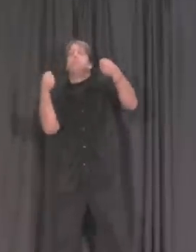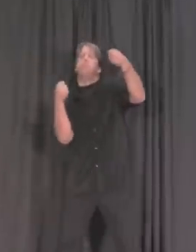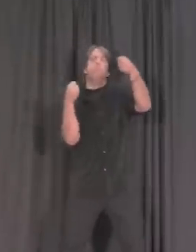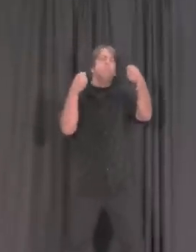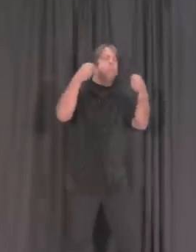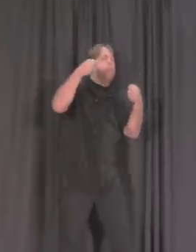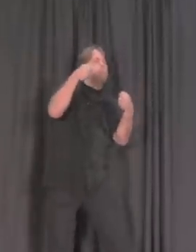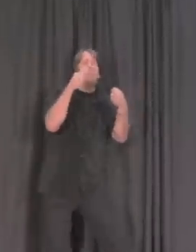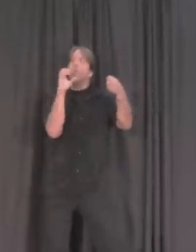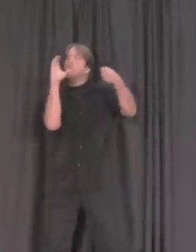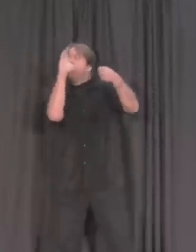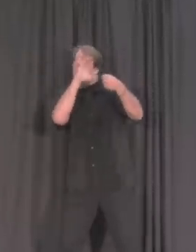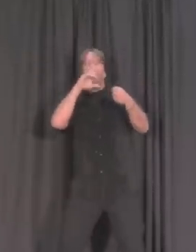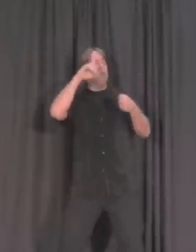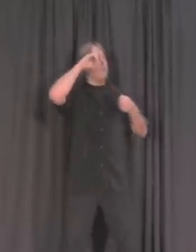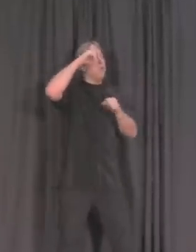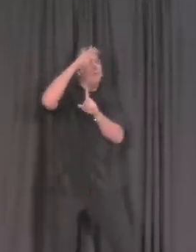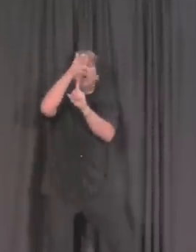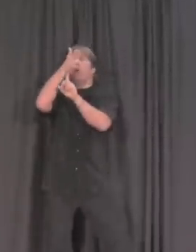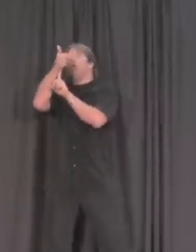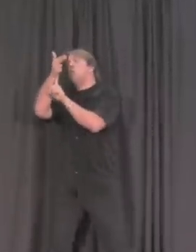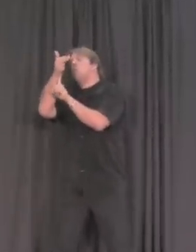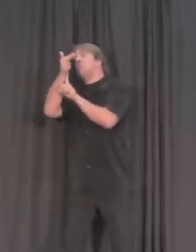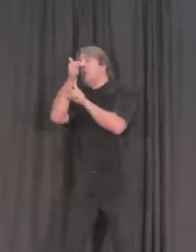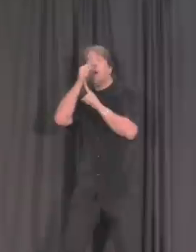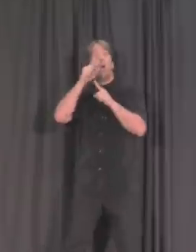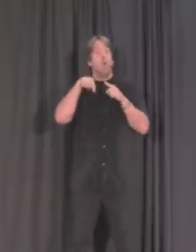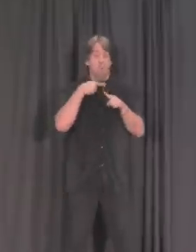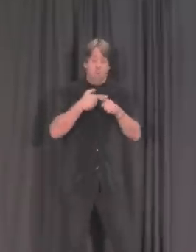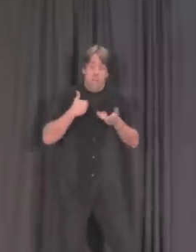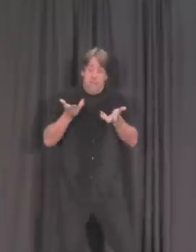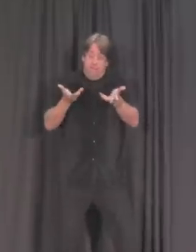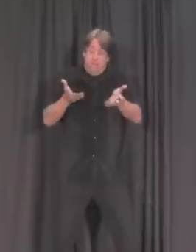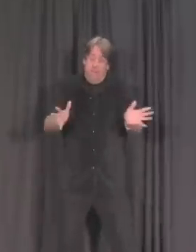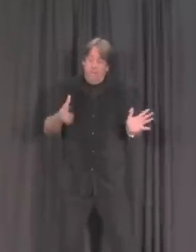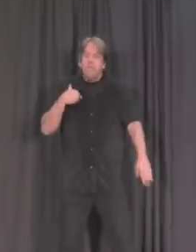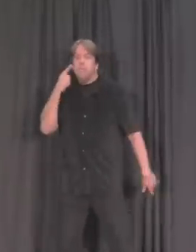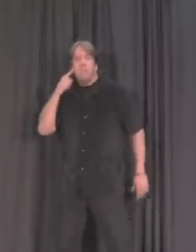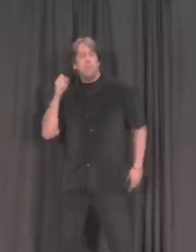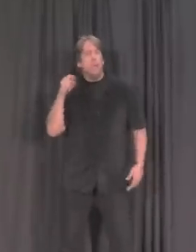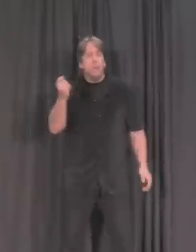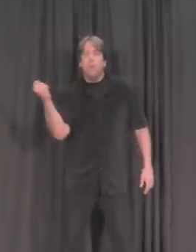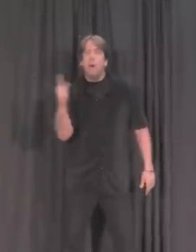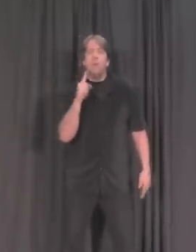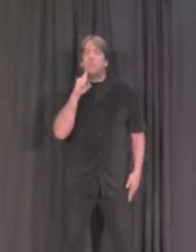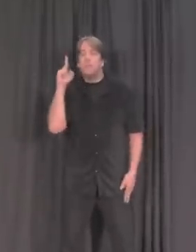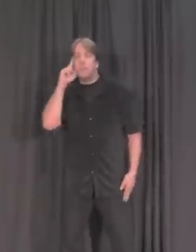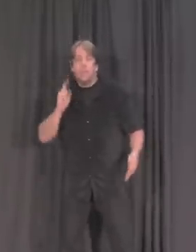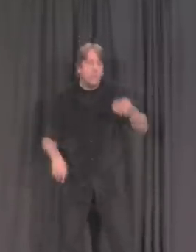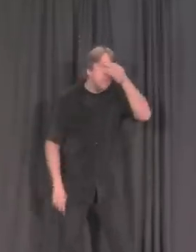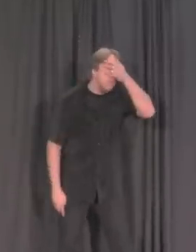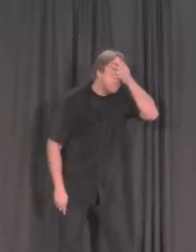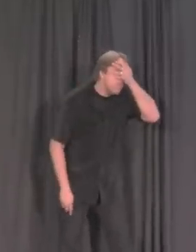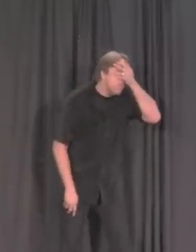And they were driving on their honeymoon looking for a hotel and so on and so forth. And when I was done, all that people were like,